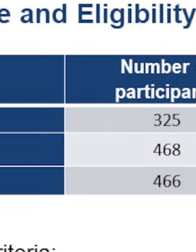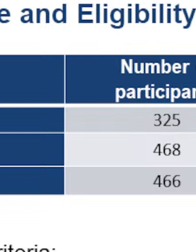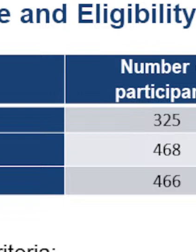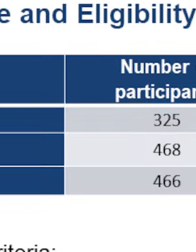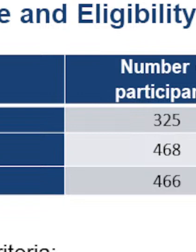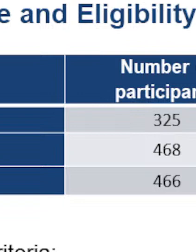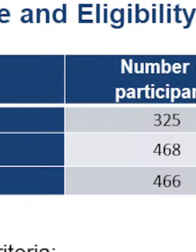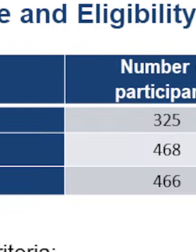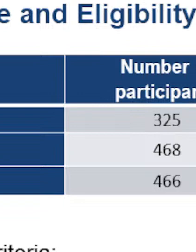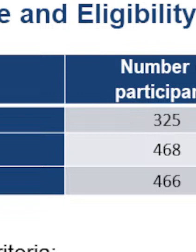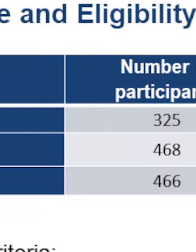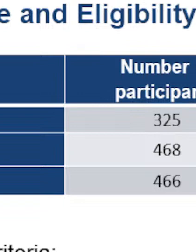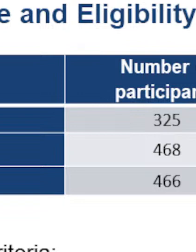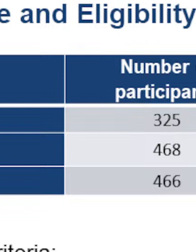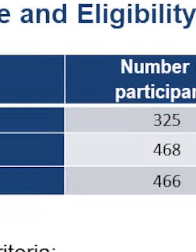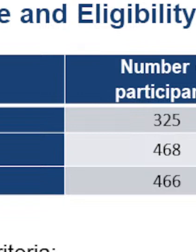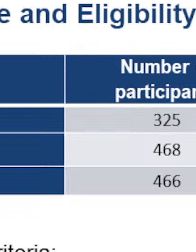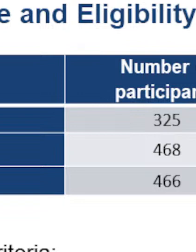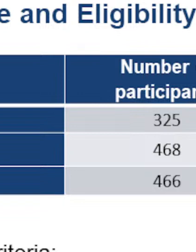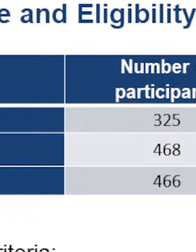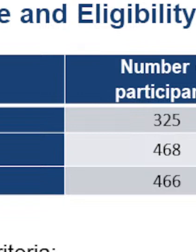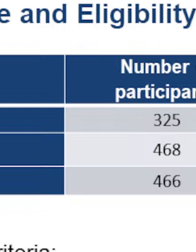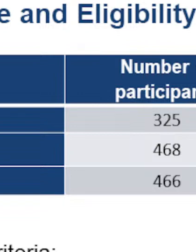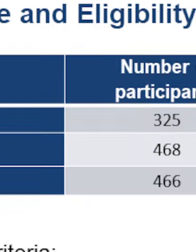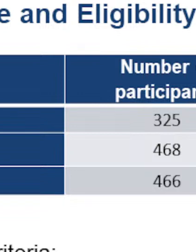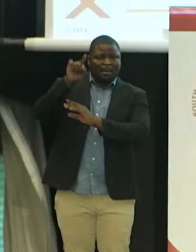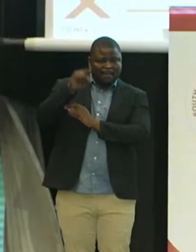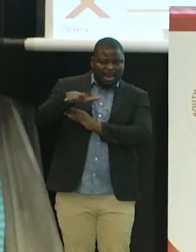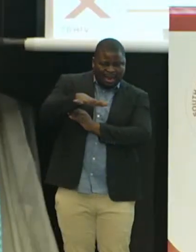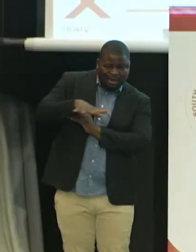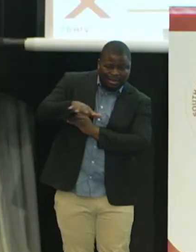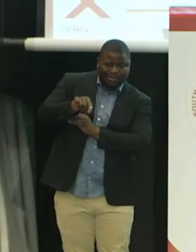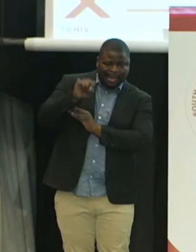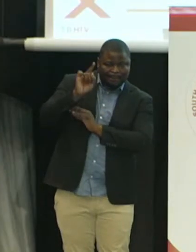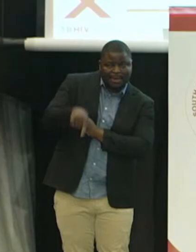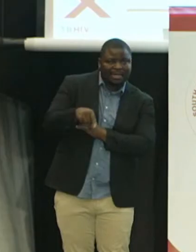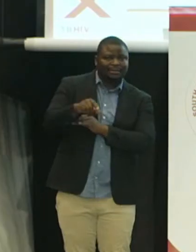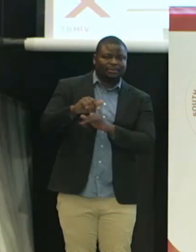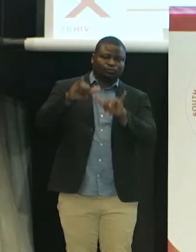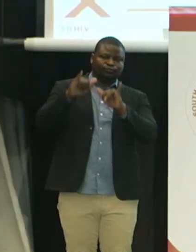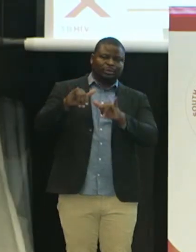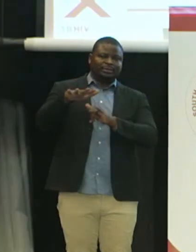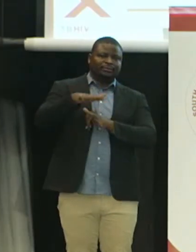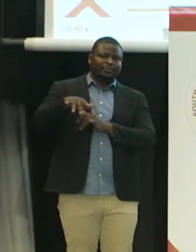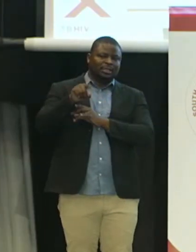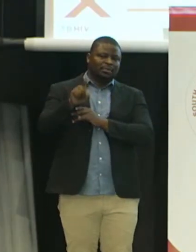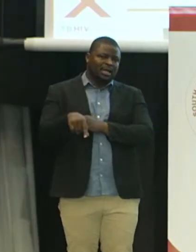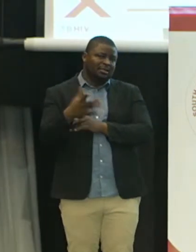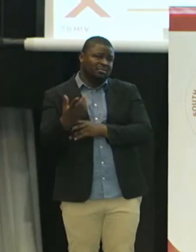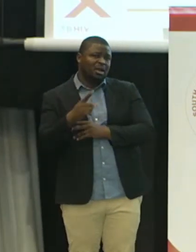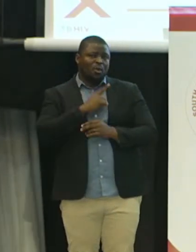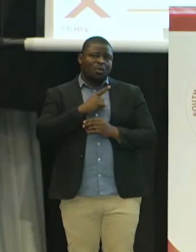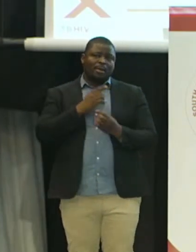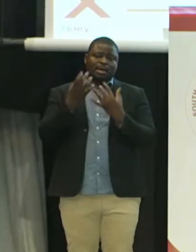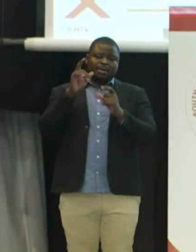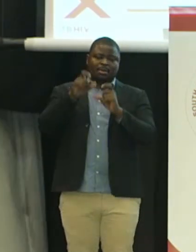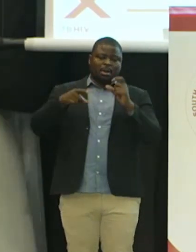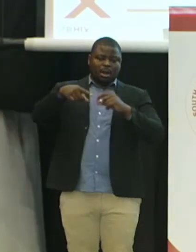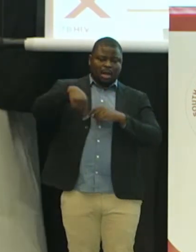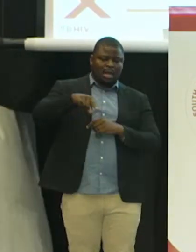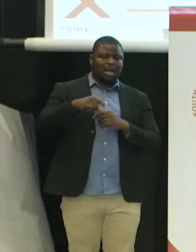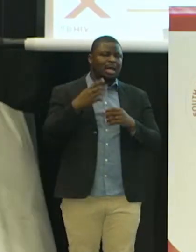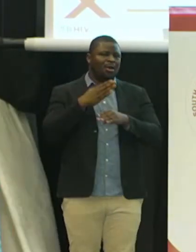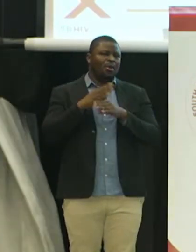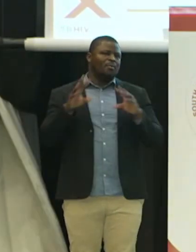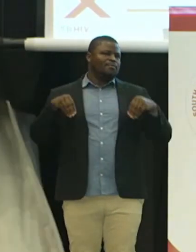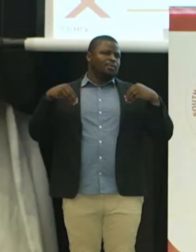in the survey locations, though unfortunately, of course, many of these people are not working. And then,